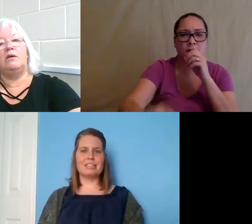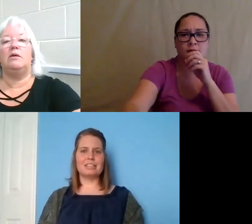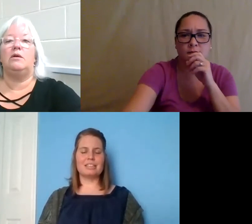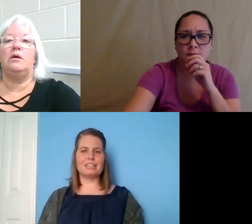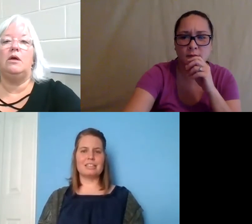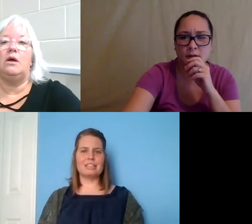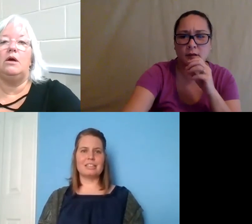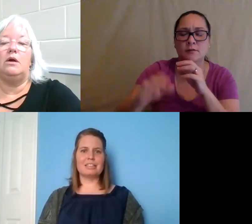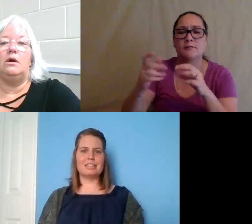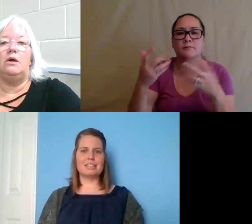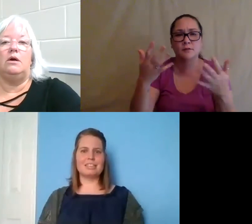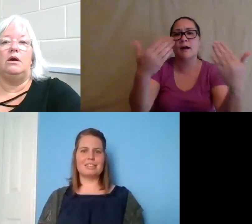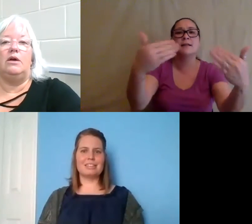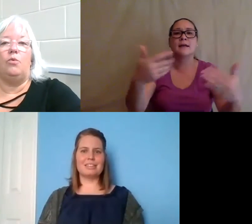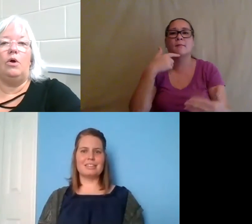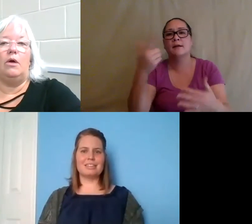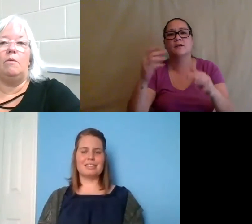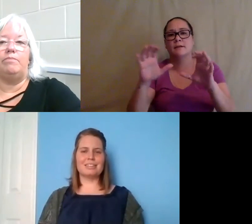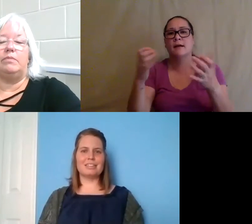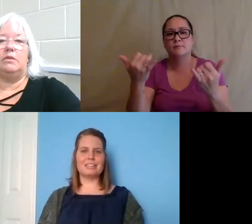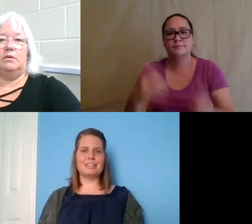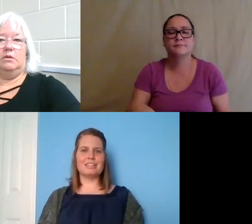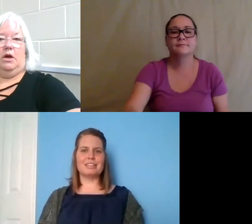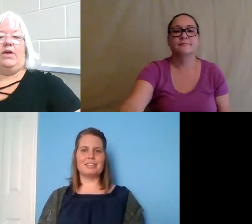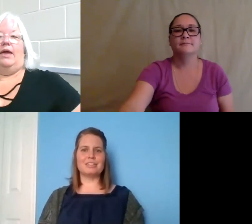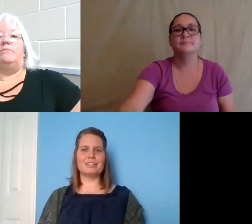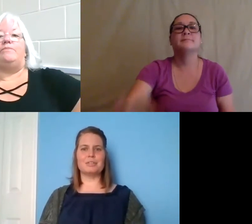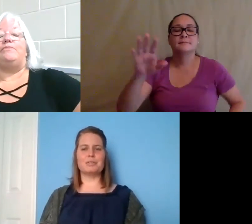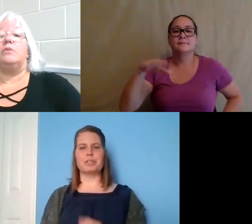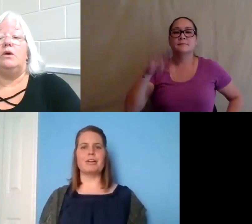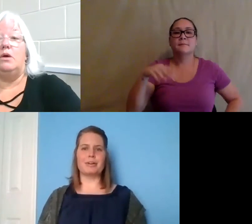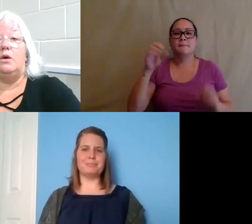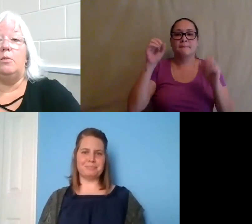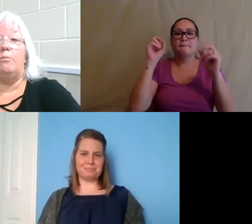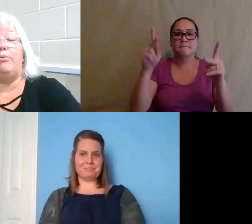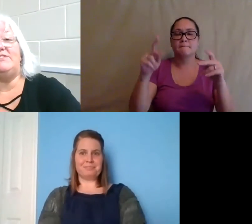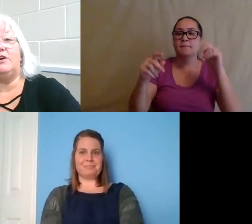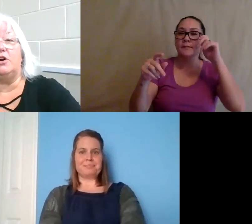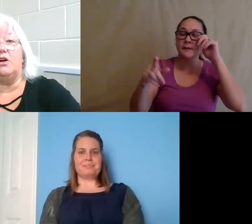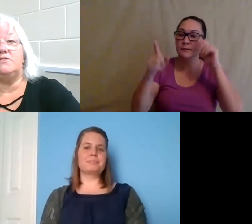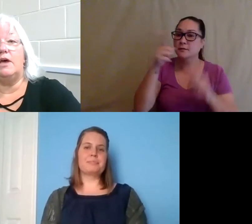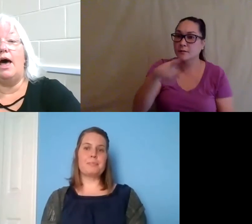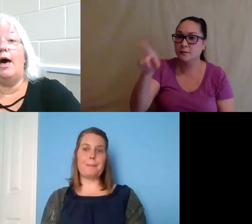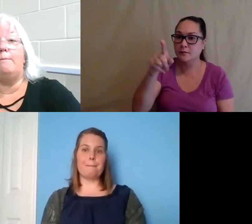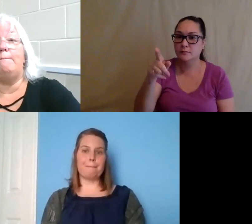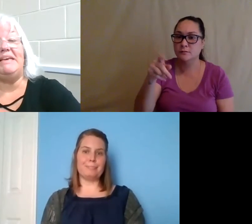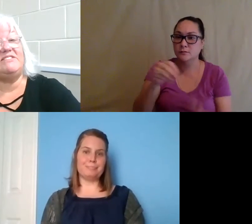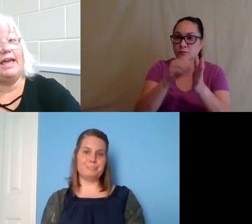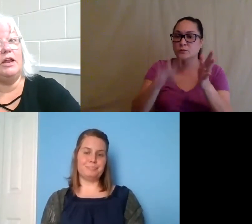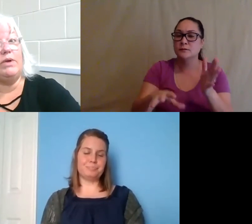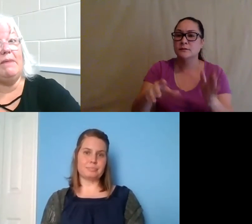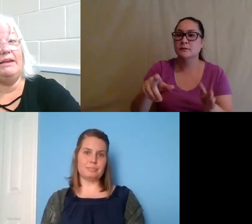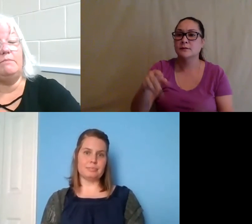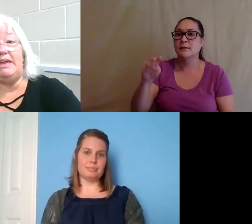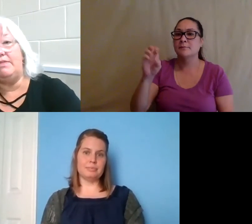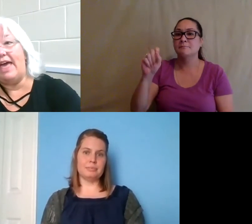meeting or go ahead and tell them how to do it now? Okay. Boys and girls, Ms.